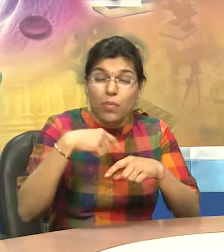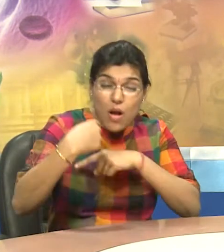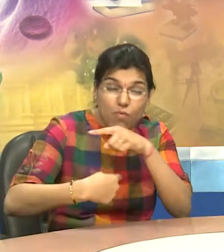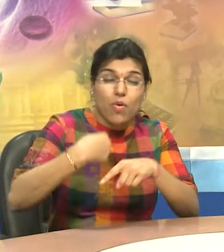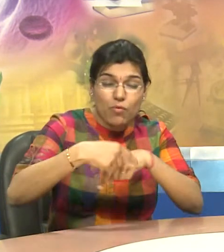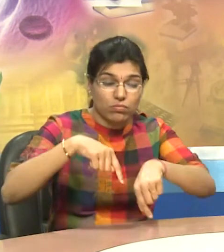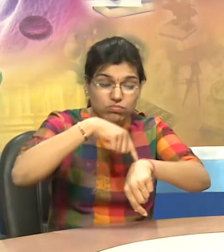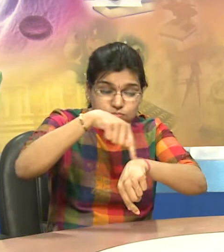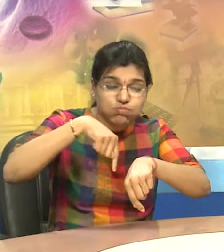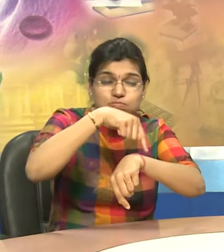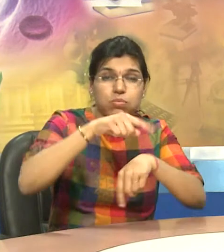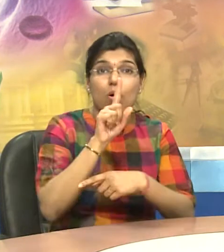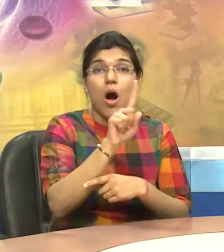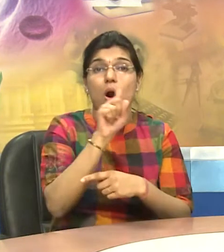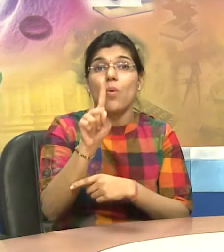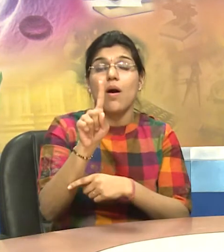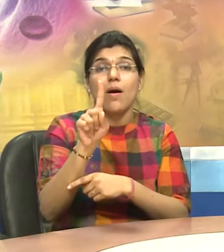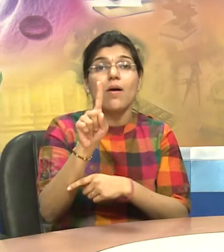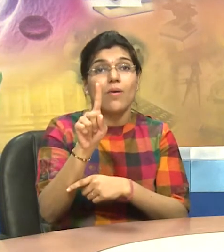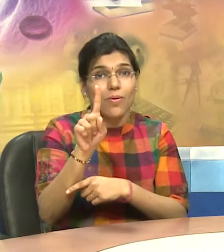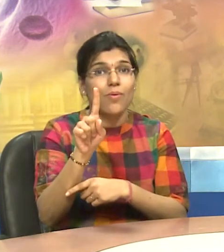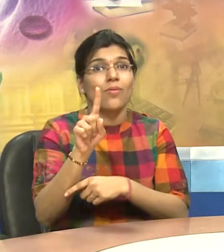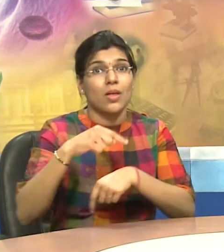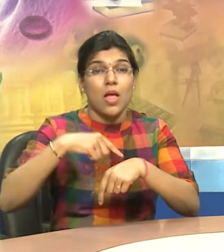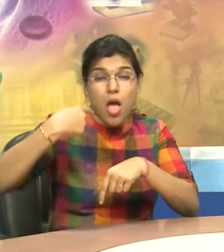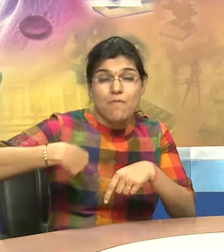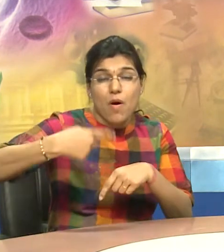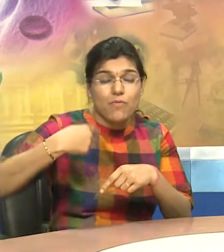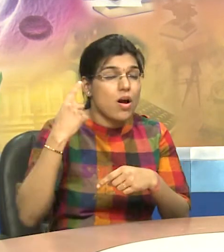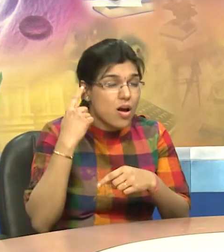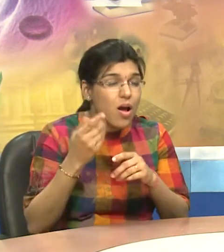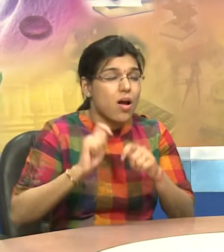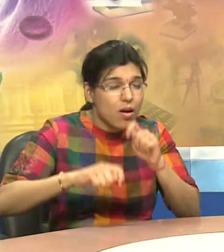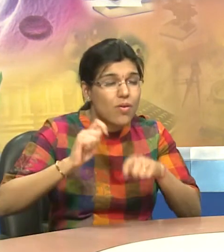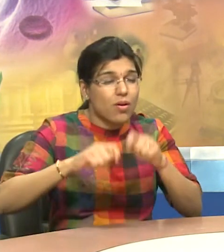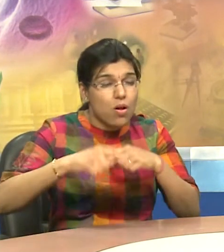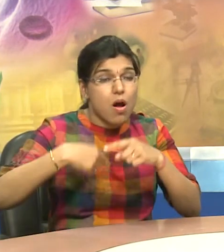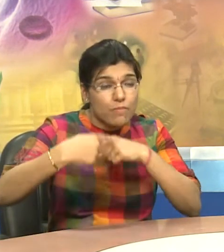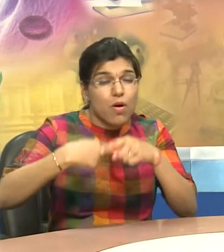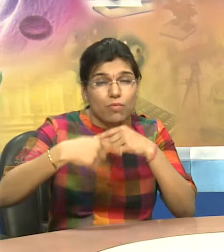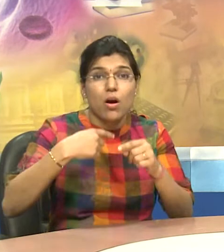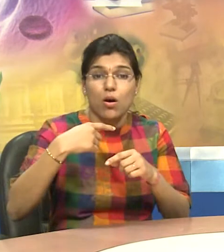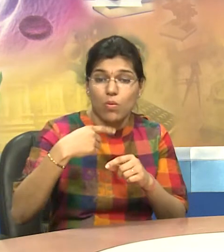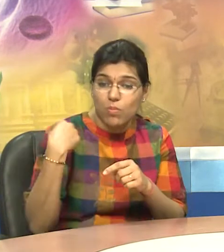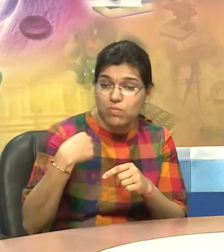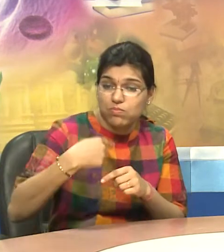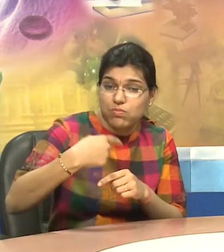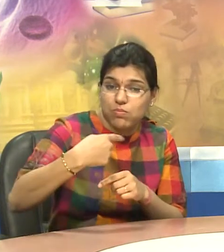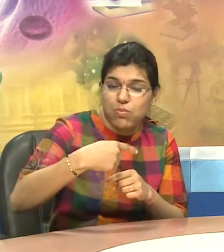harmful for ear. They done it 11 hours for a day every